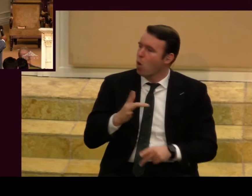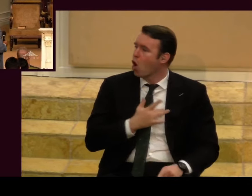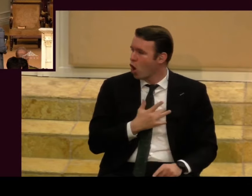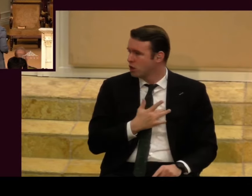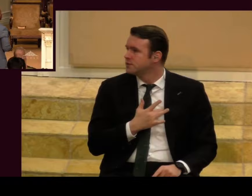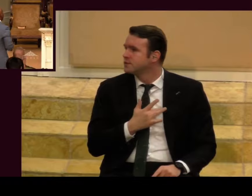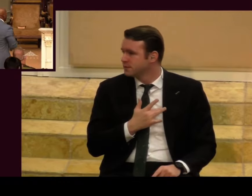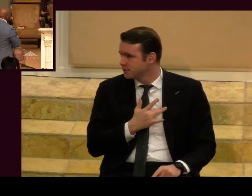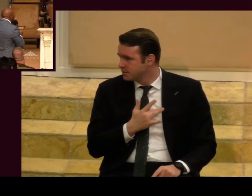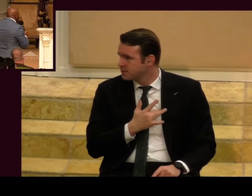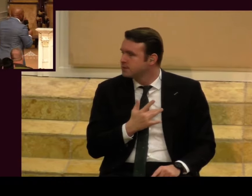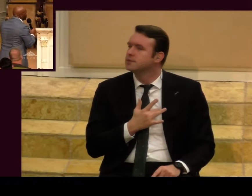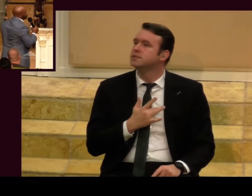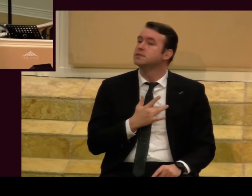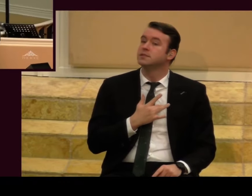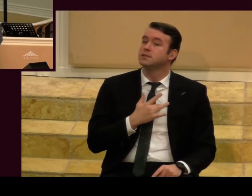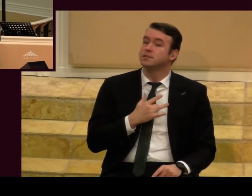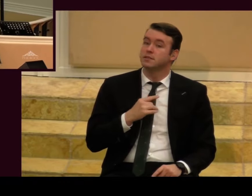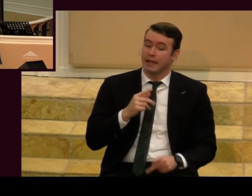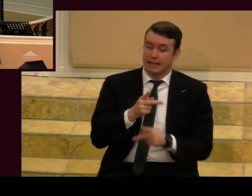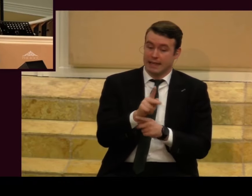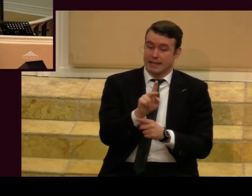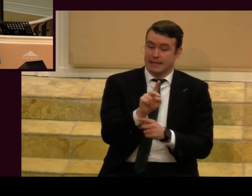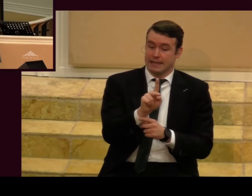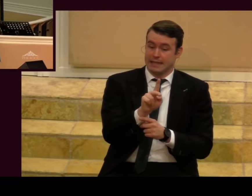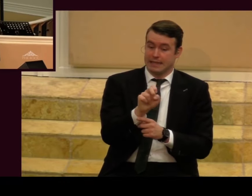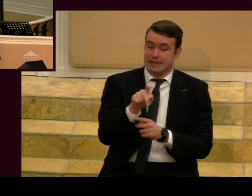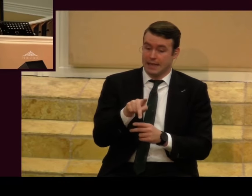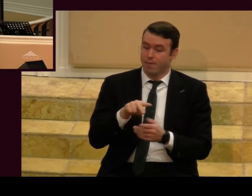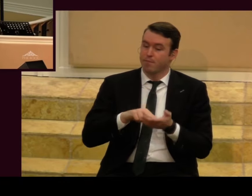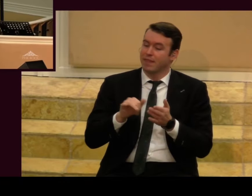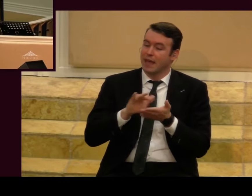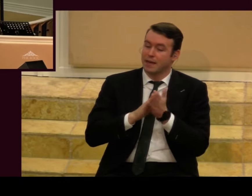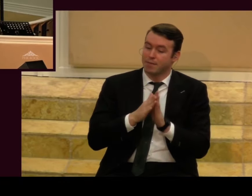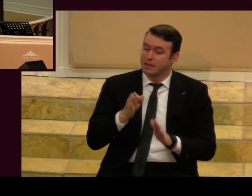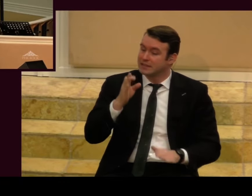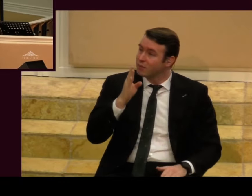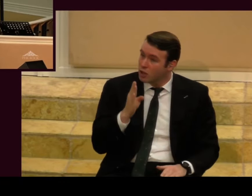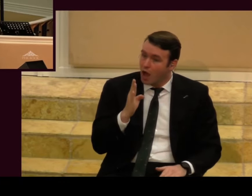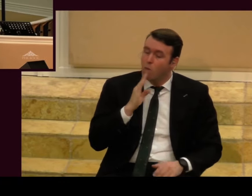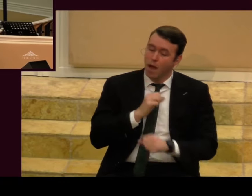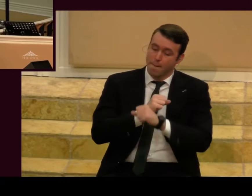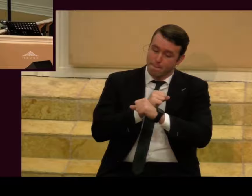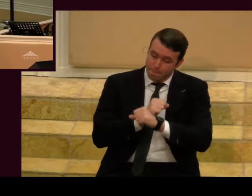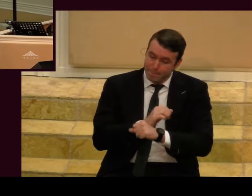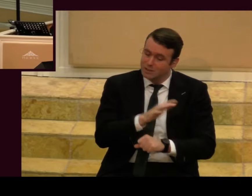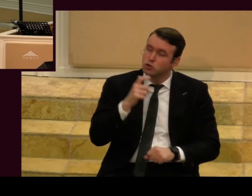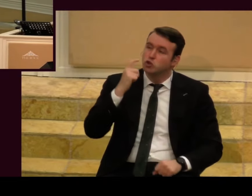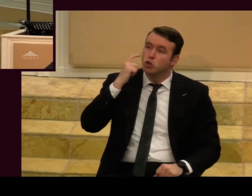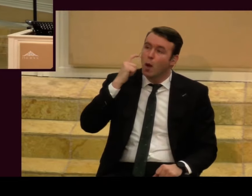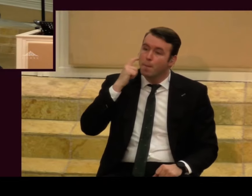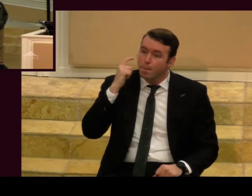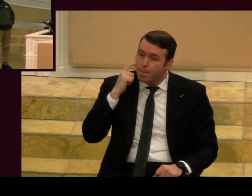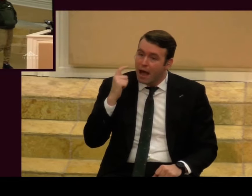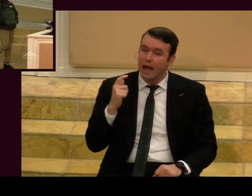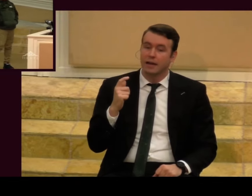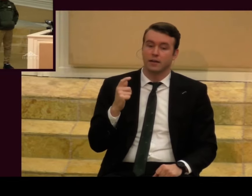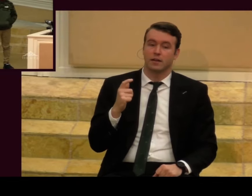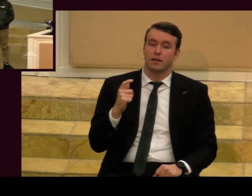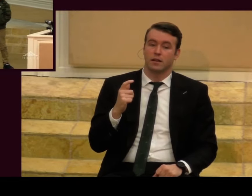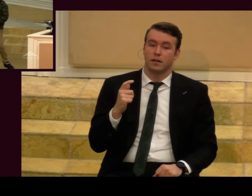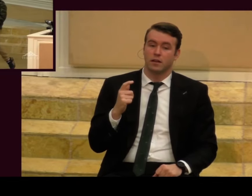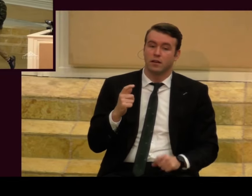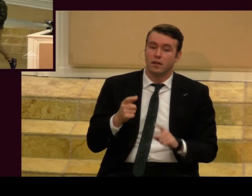your heart. The Greek word for keep there means this peace of God will protect your mind